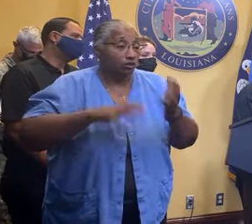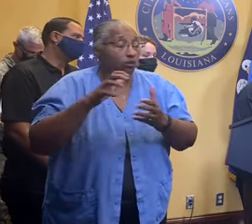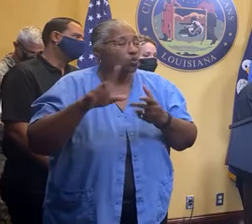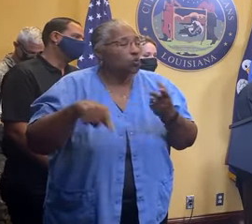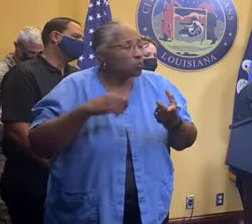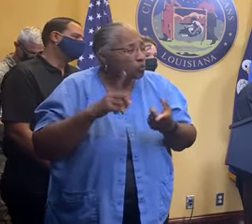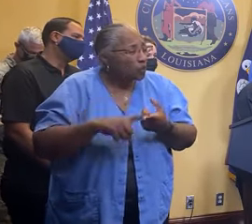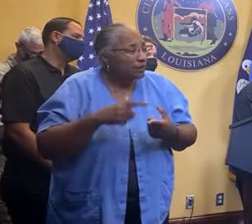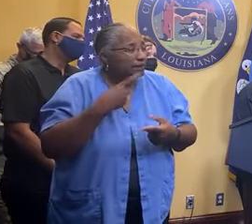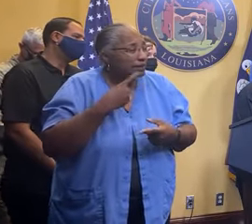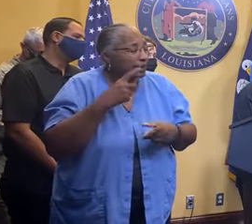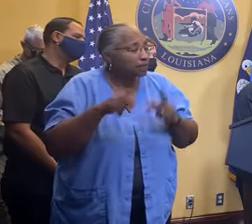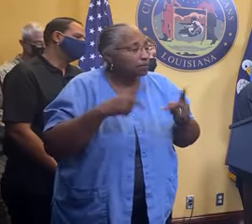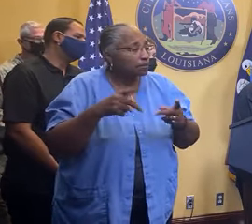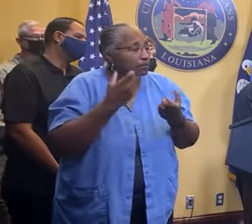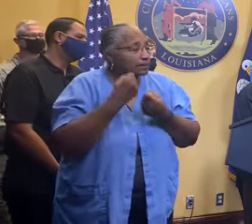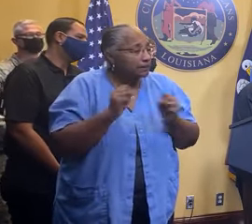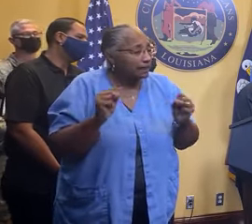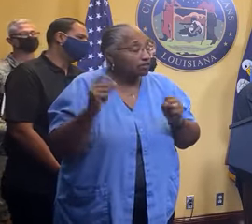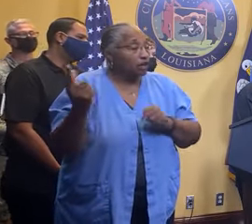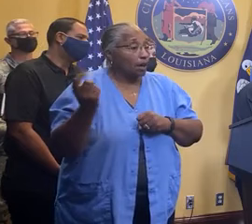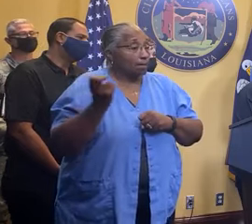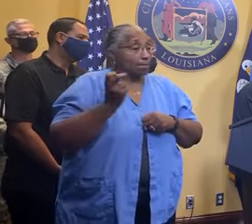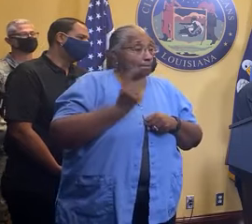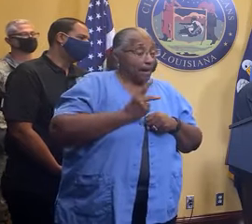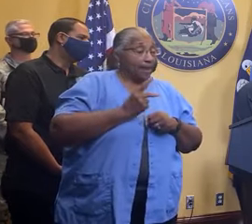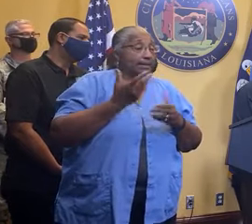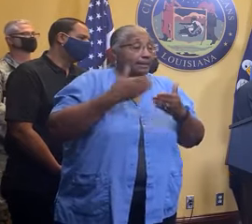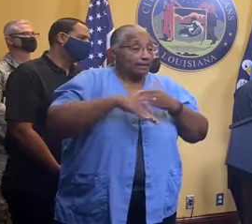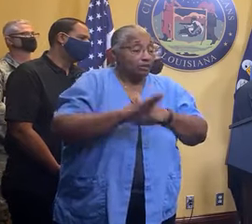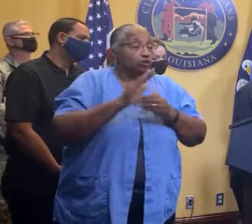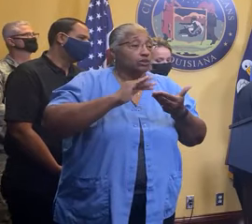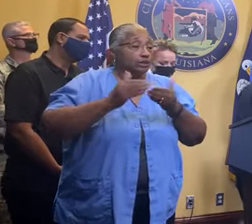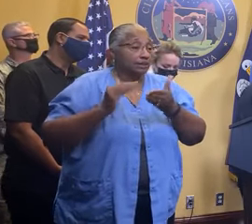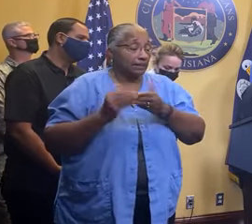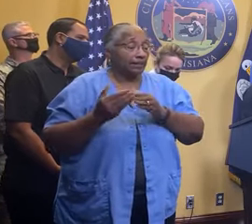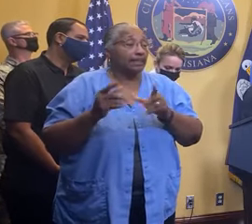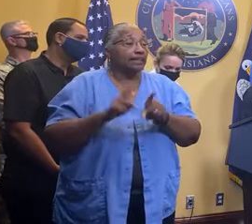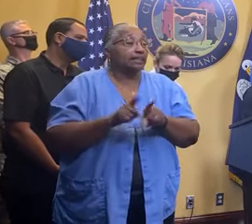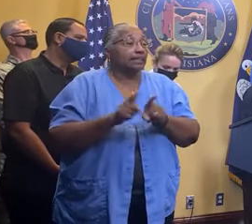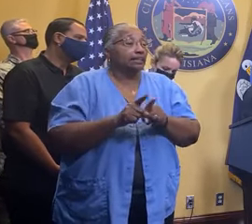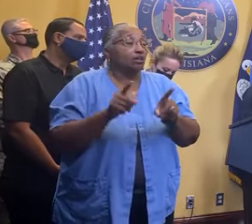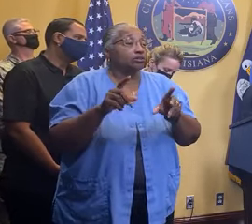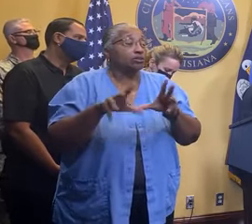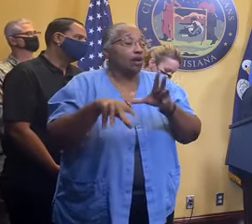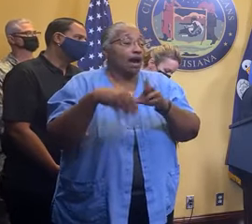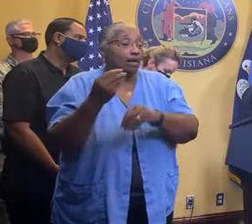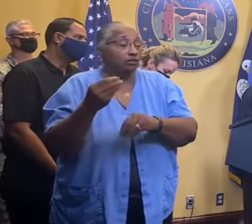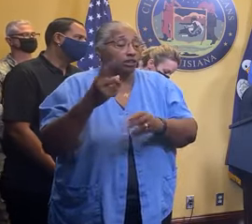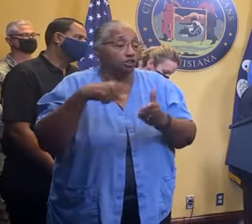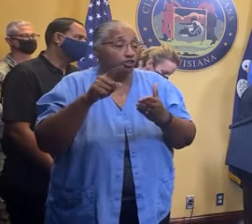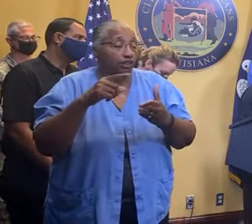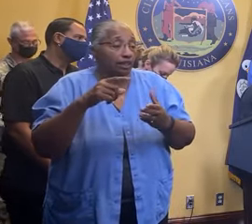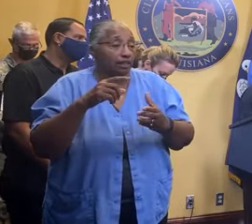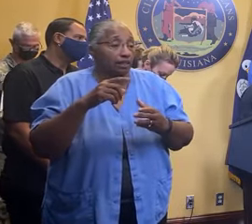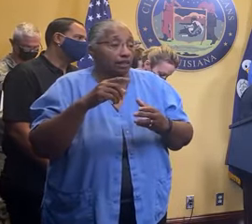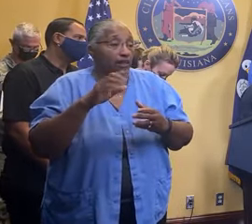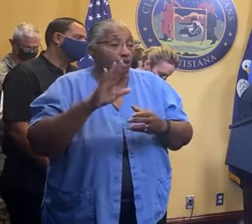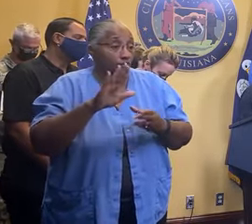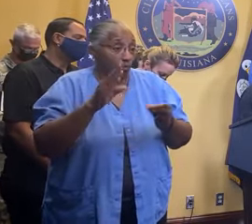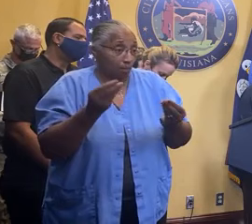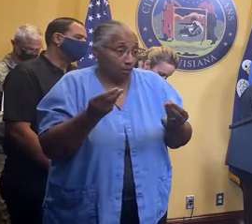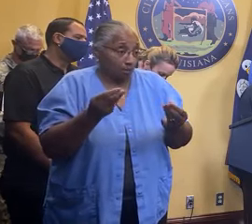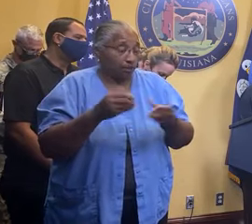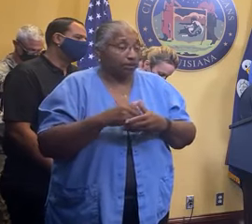people it's going to be safe to come back, and when it will be safe to go back outside to check on their property? Sure, when we have assessed